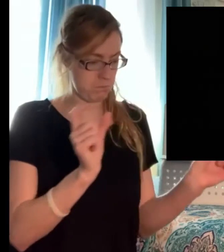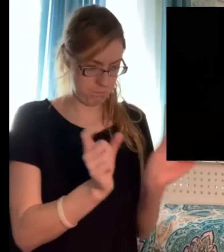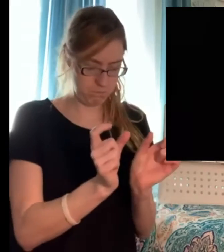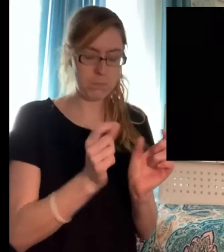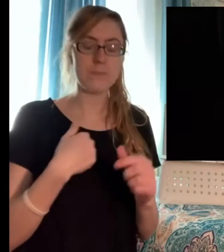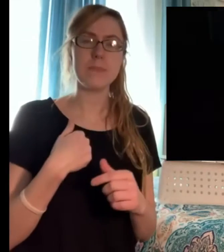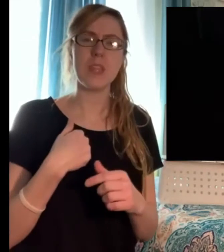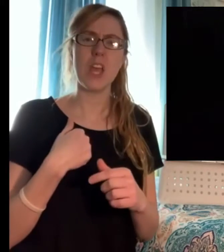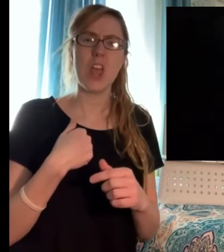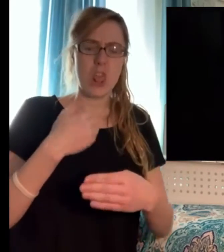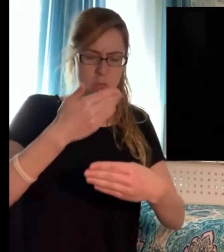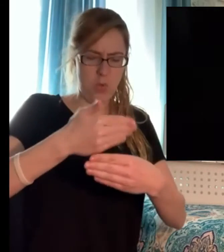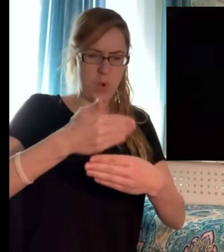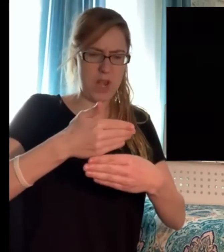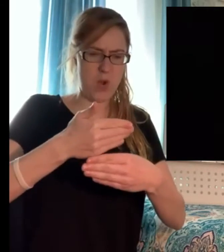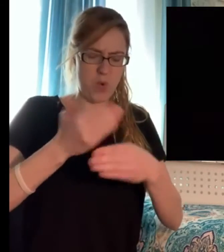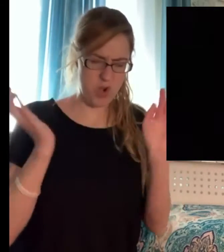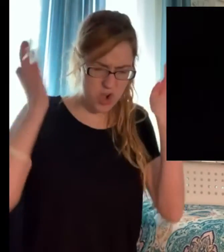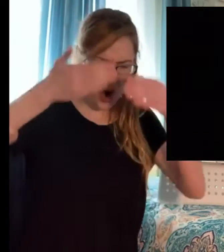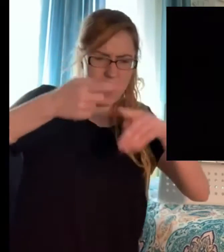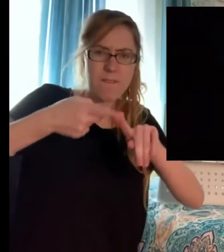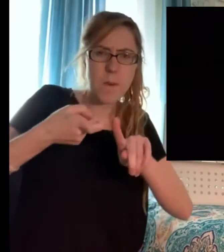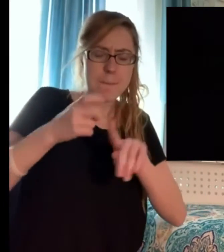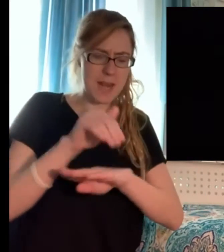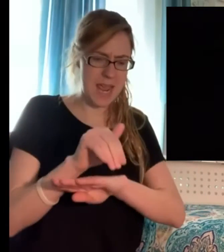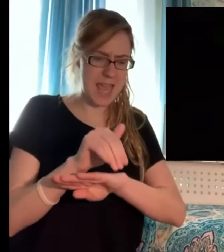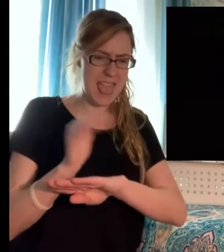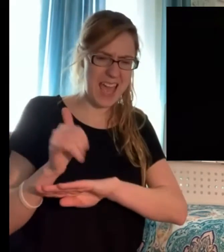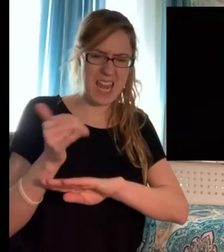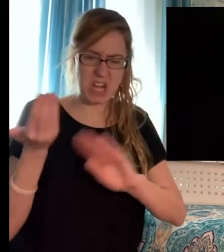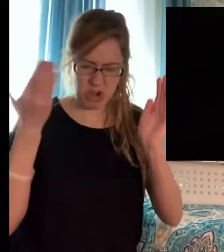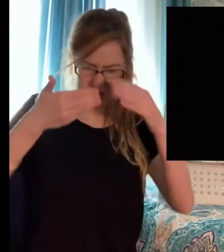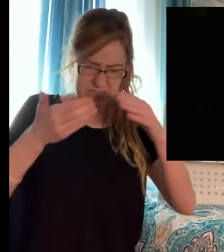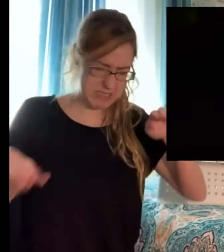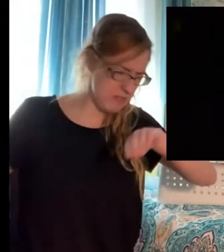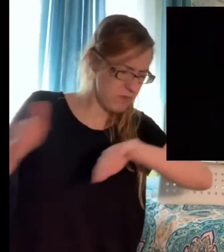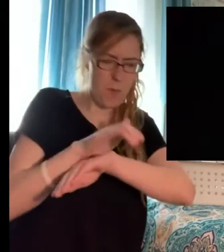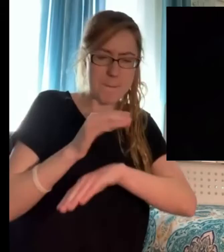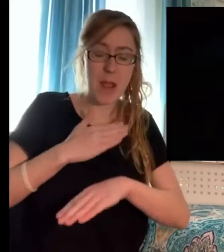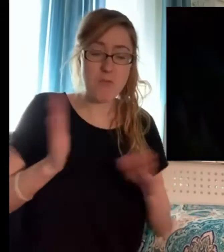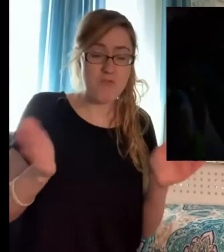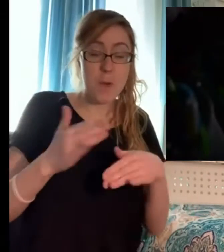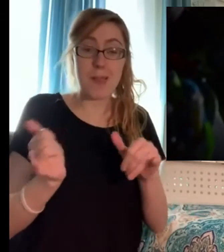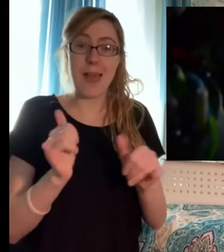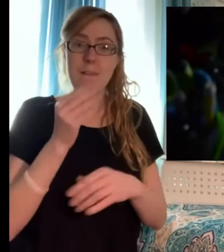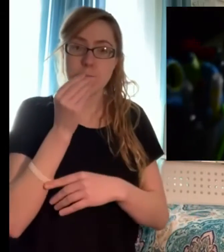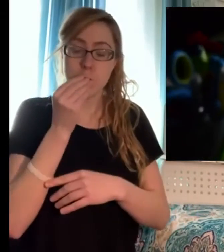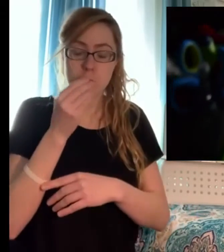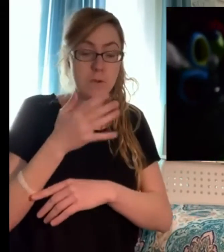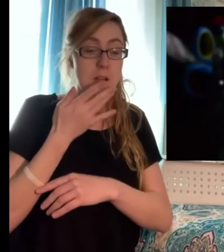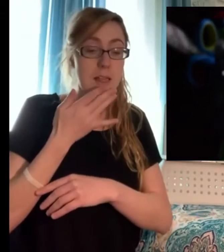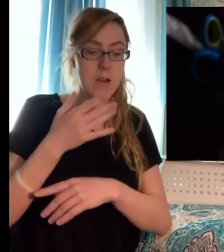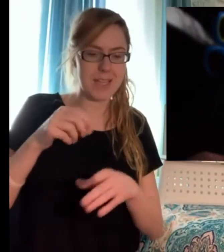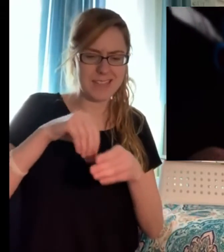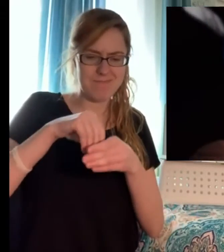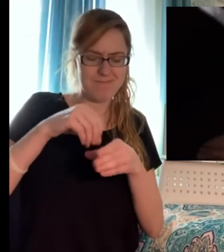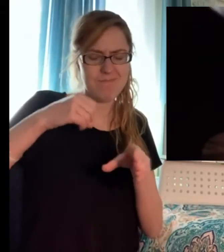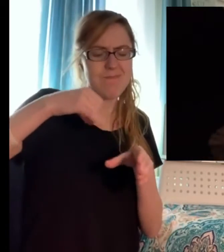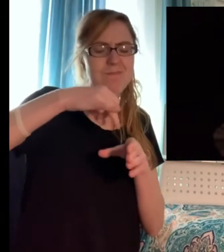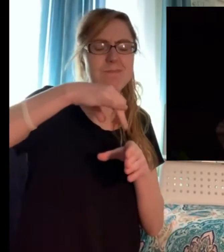The windows were blackened by the night. The darkness engulfing my room like food coloring dropped into water. My room, full of scattered papers, was